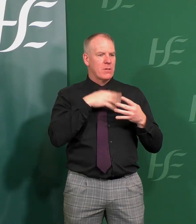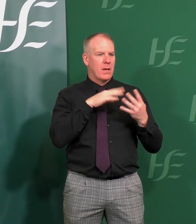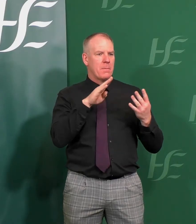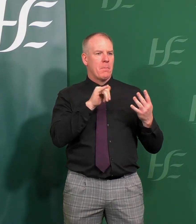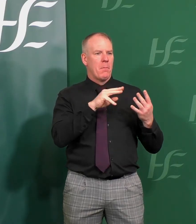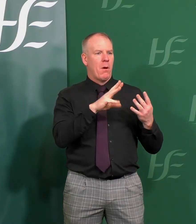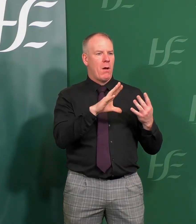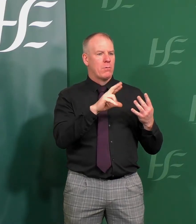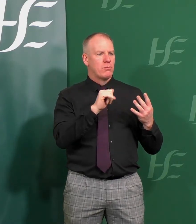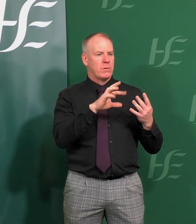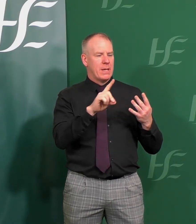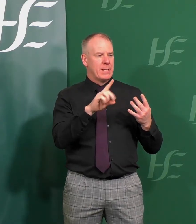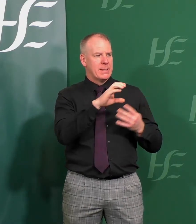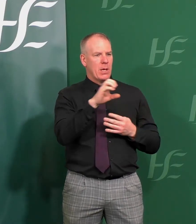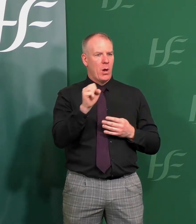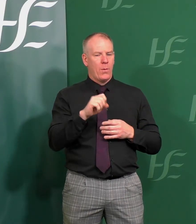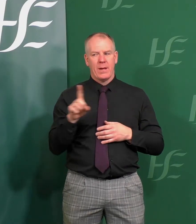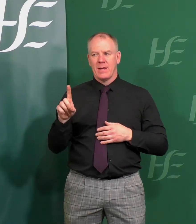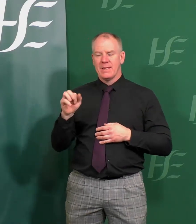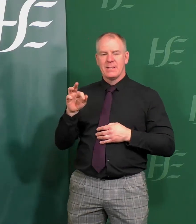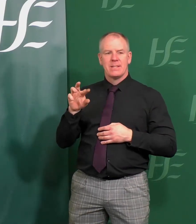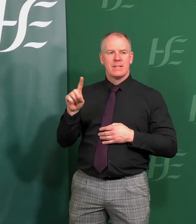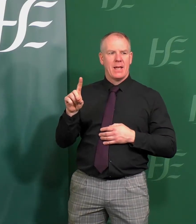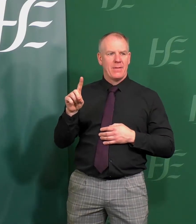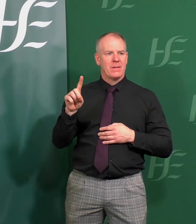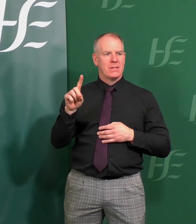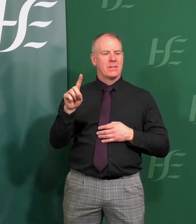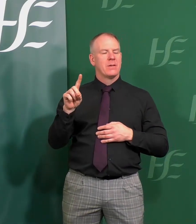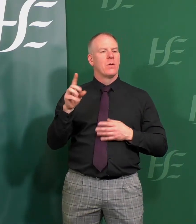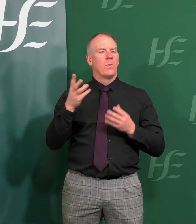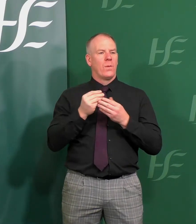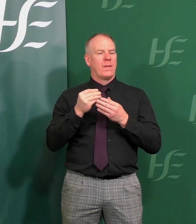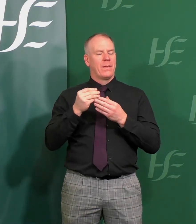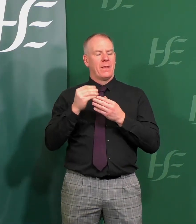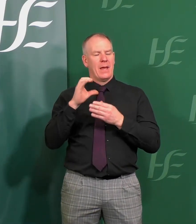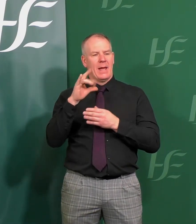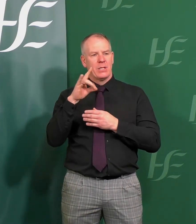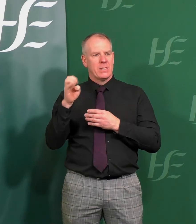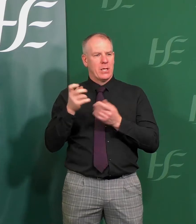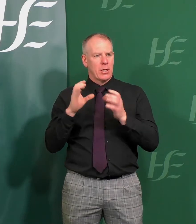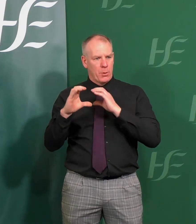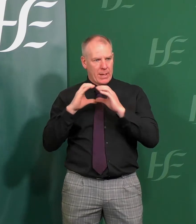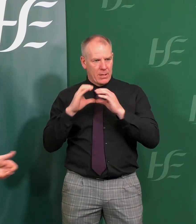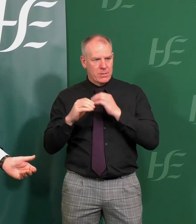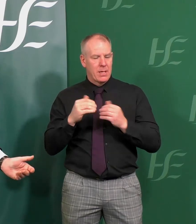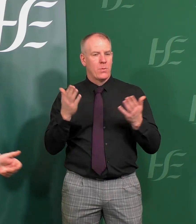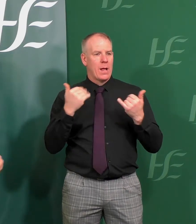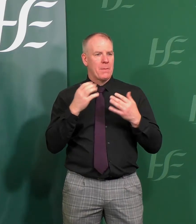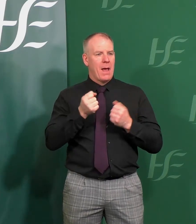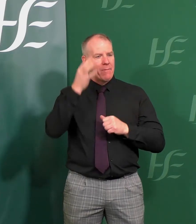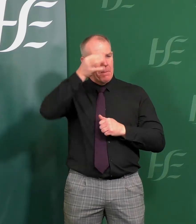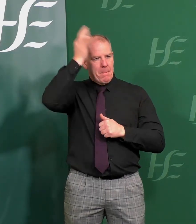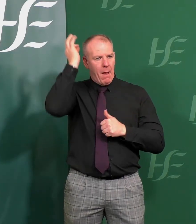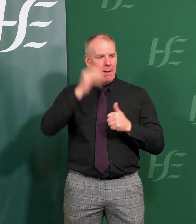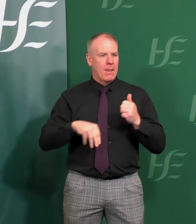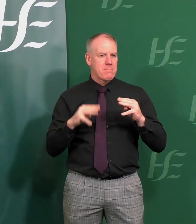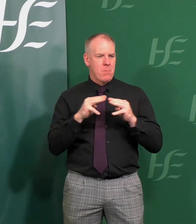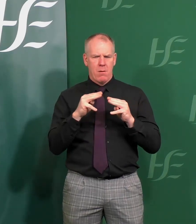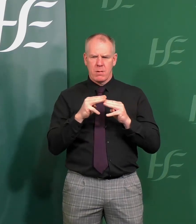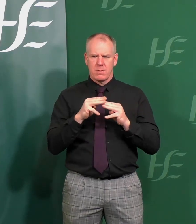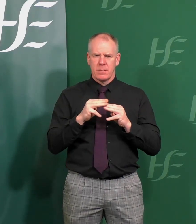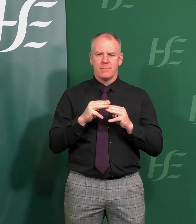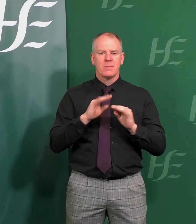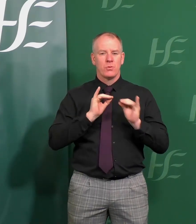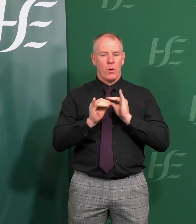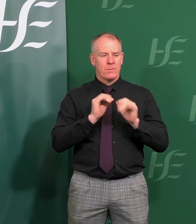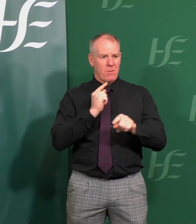HSE. And I'm David Leach, Deputy Director of Communications with the HSE. And you're all very welcome. I'm joined by Michael and Margaret, our Irish Sign Language